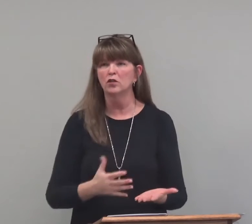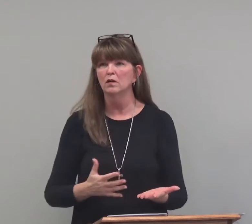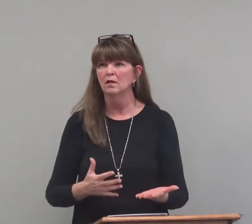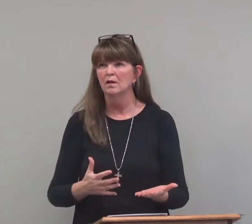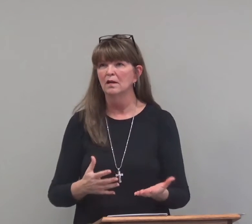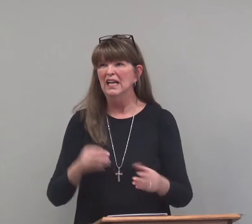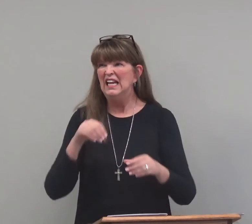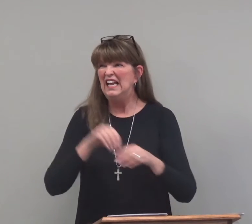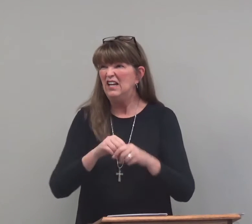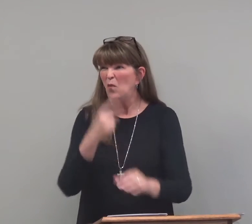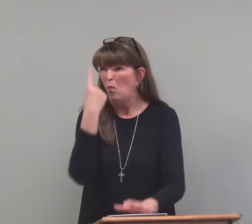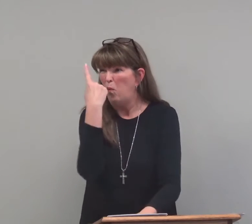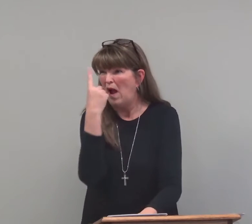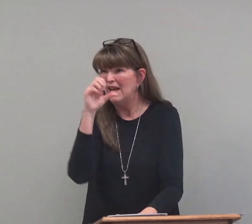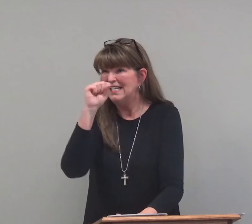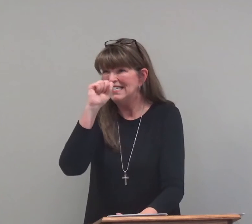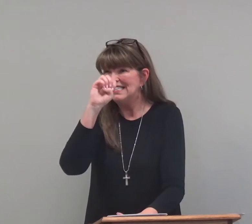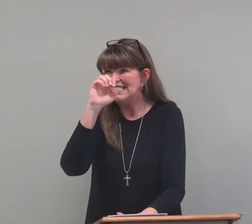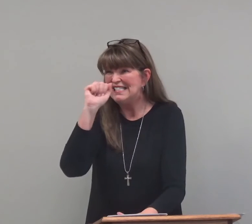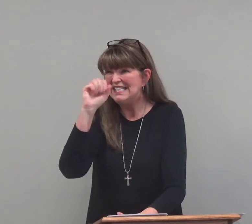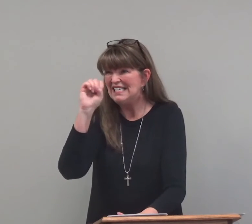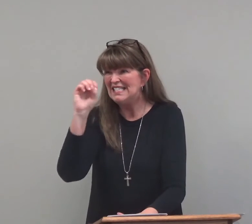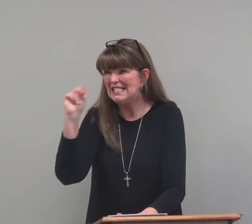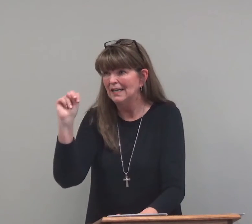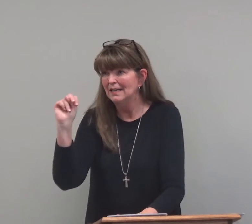So, you know, she was in that